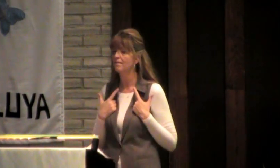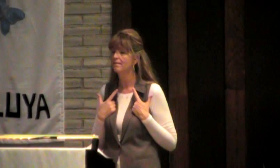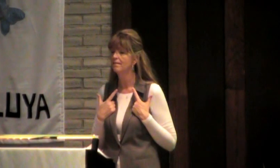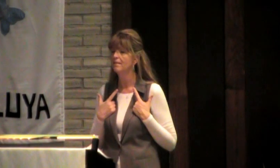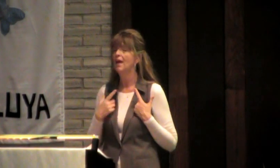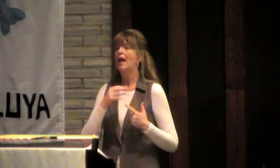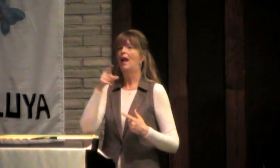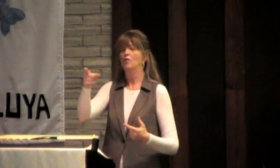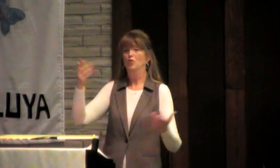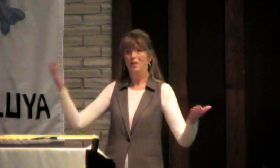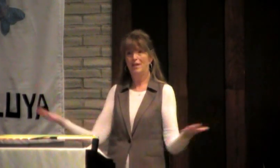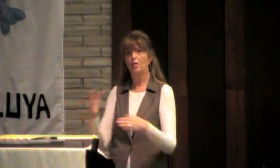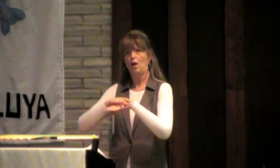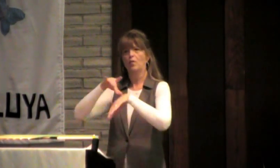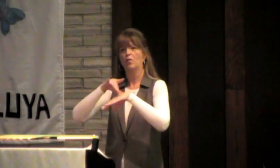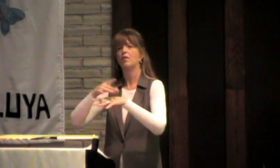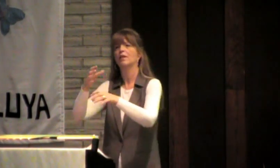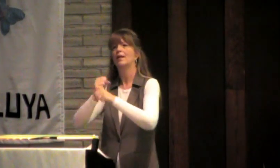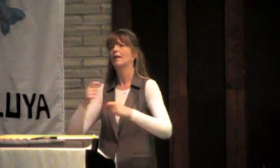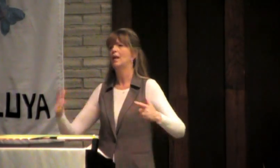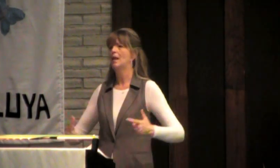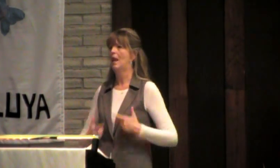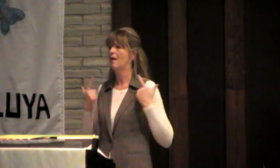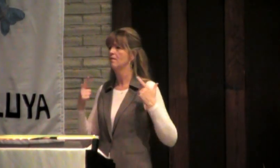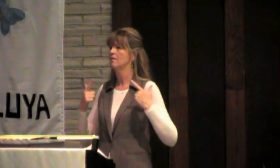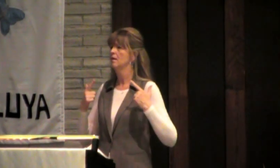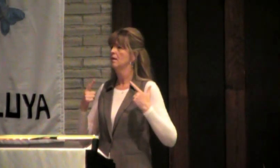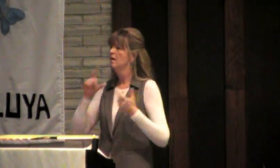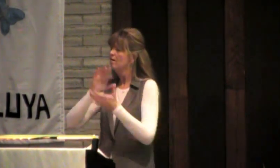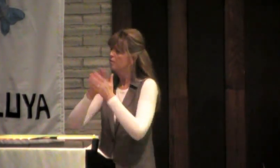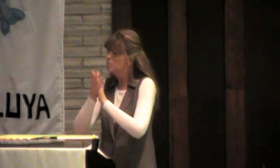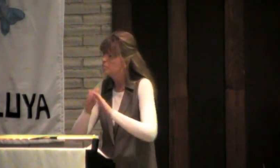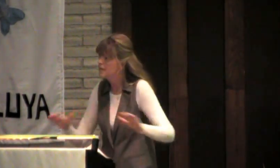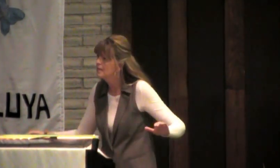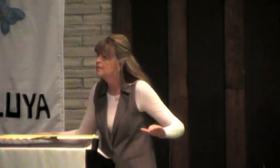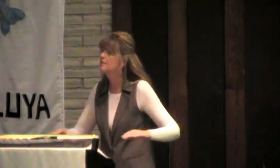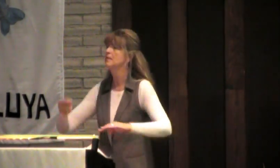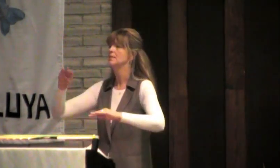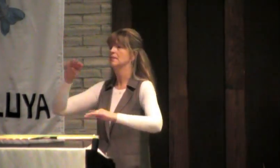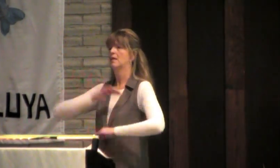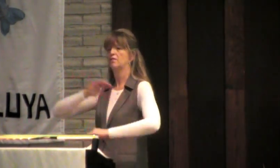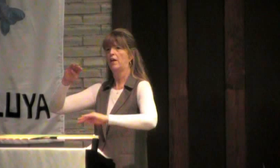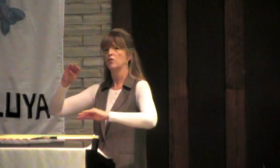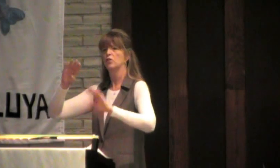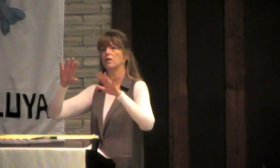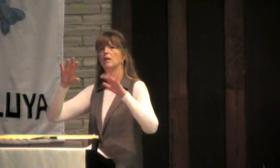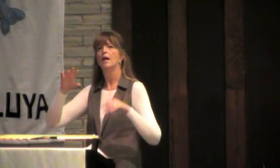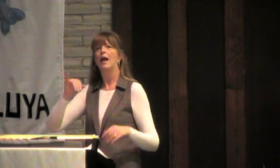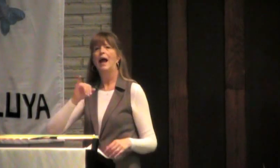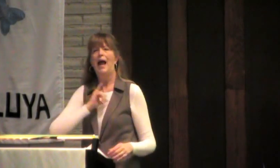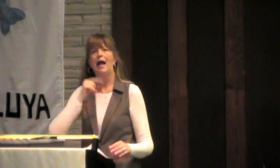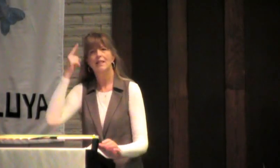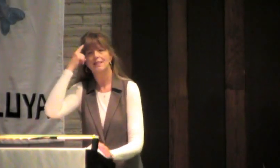And you will get eternal life. And here on earth, you'll also get a life of peace and